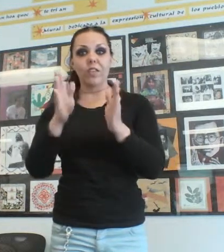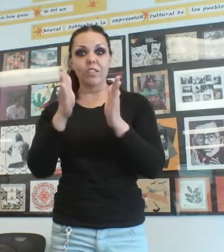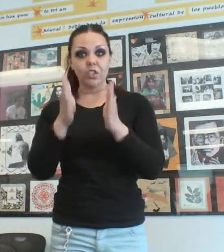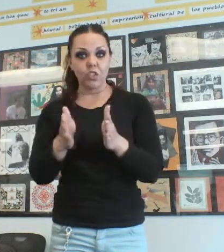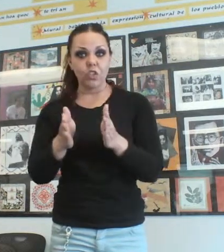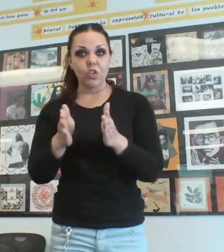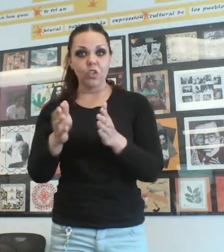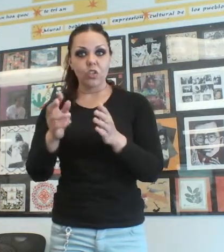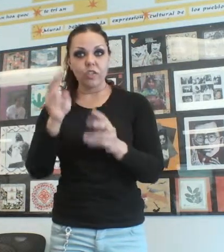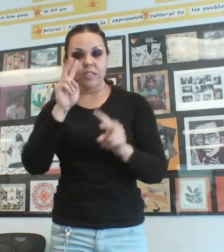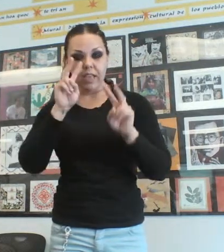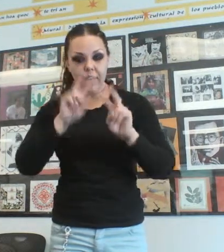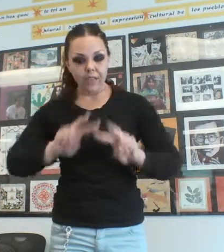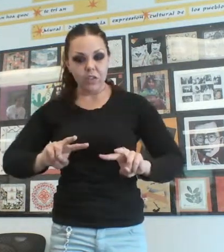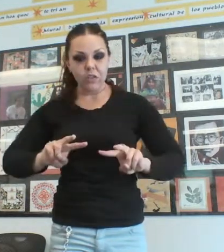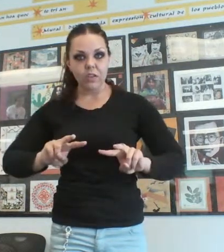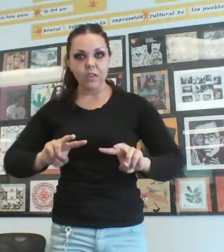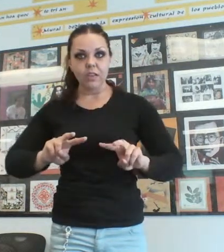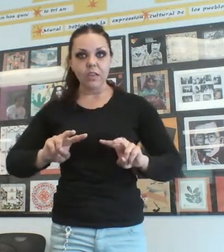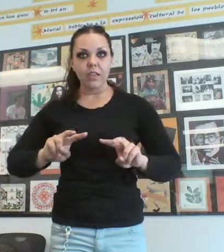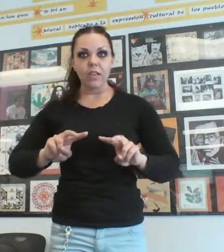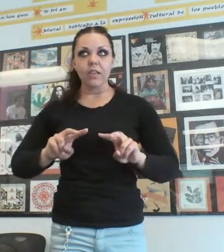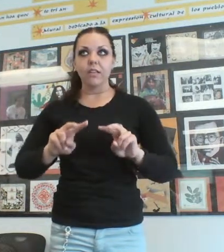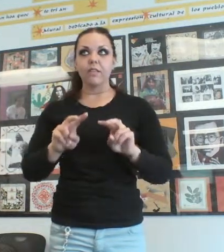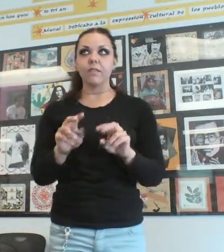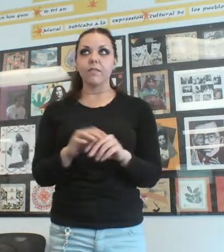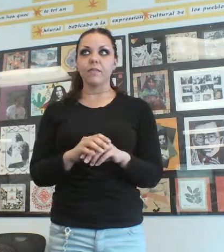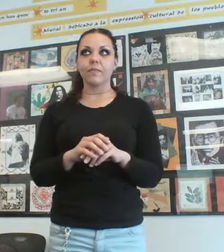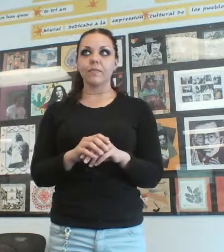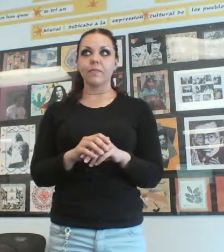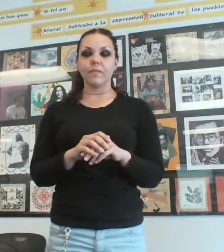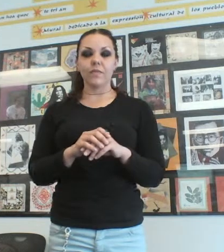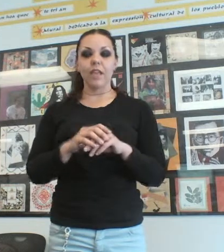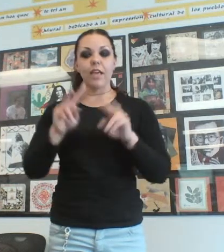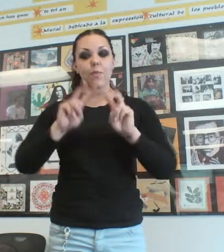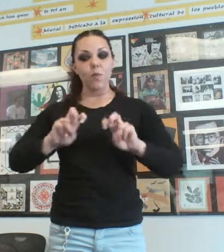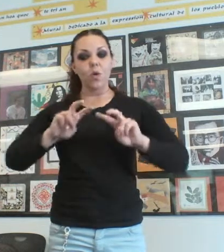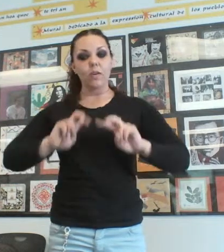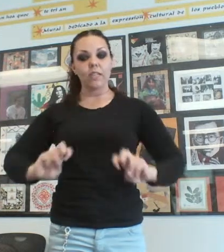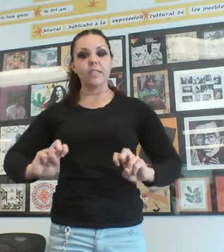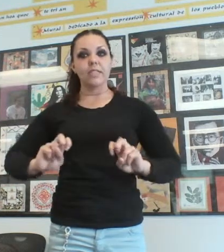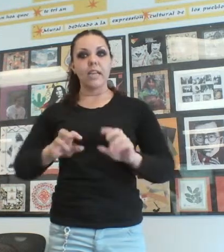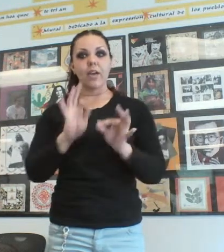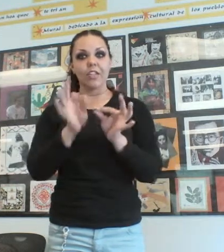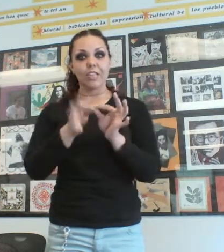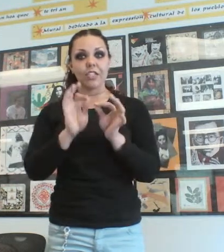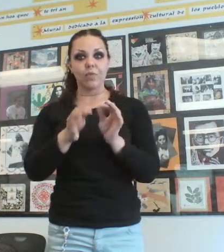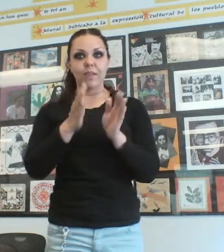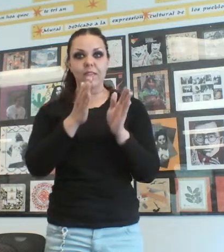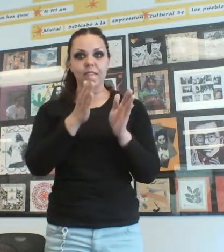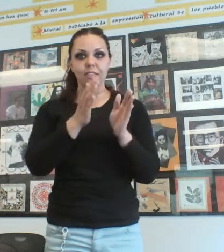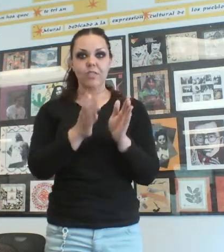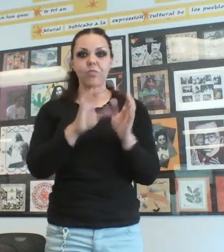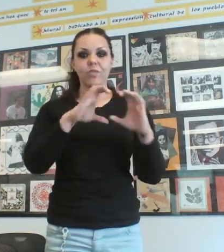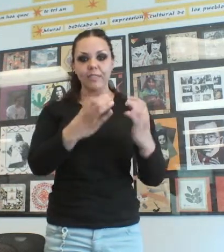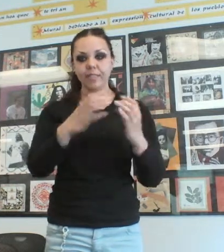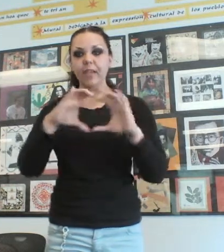broken down those things into stages, which is really cool, and I am fascinated by it. Then there's also the